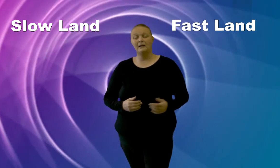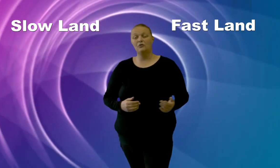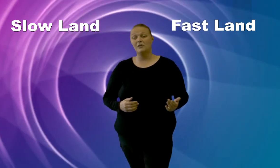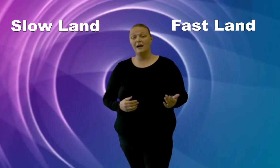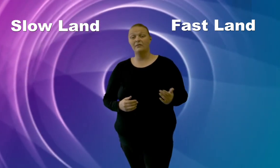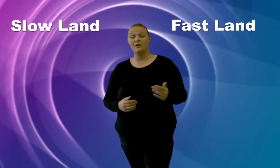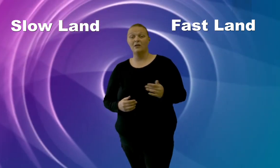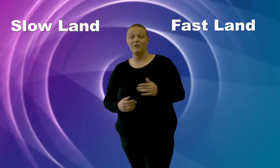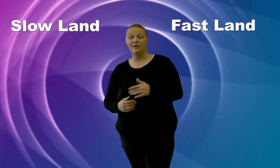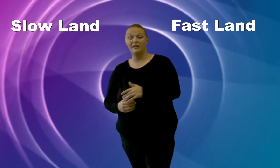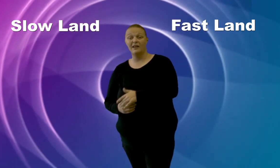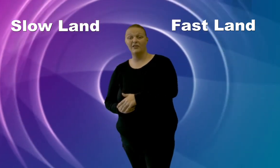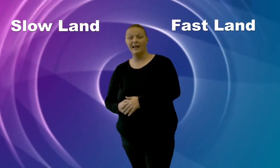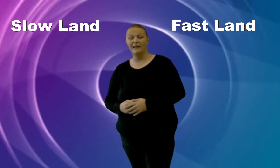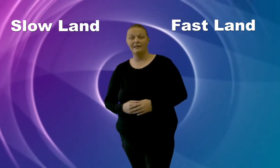Now drive the car over into the other land.